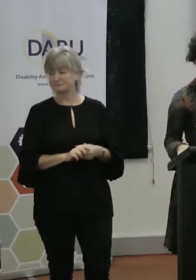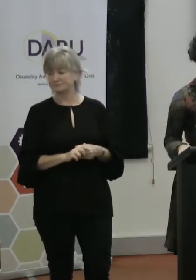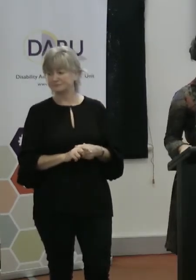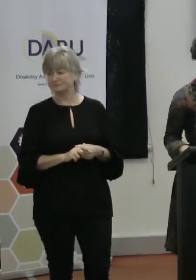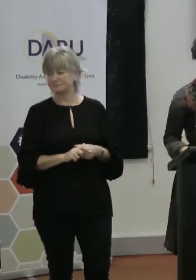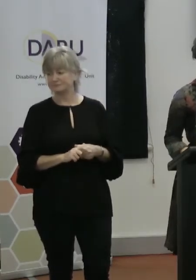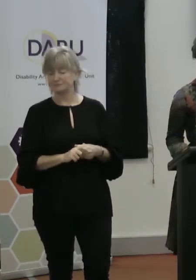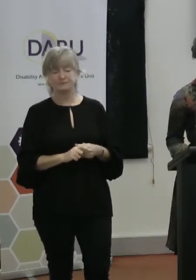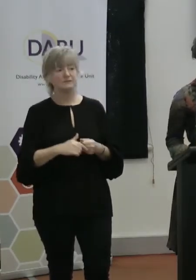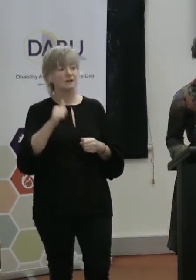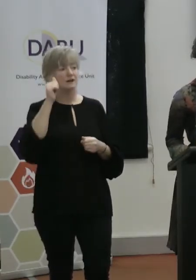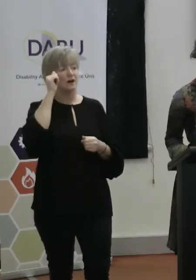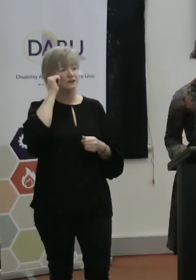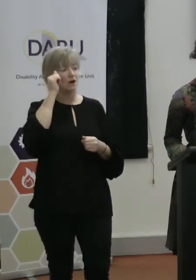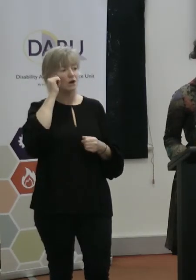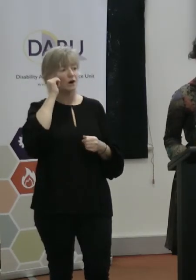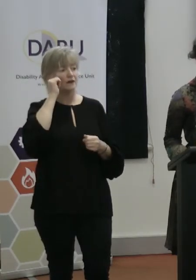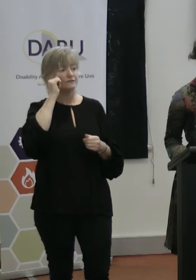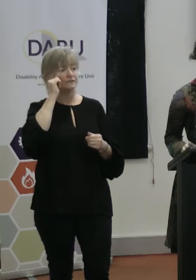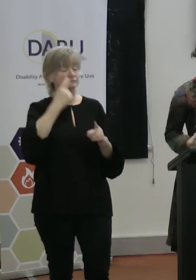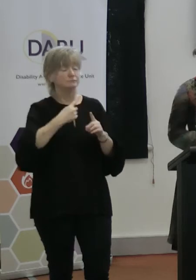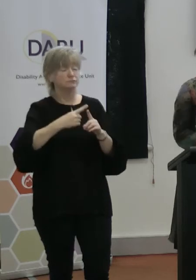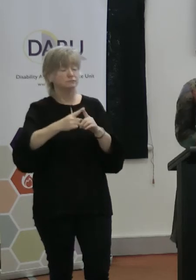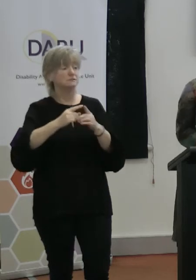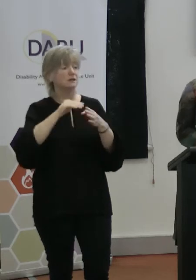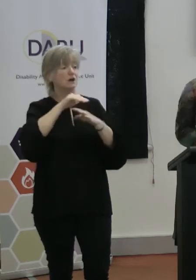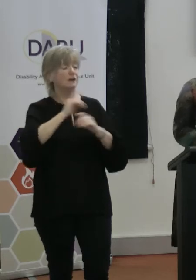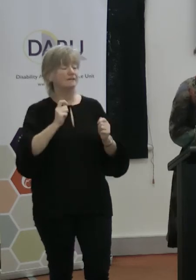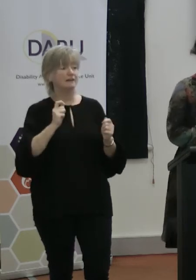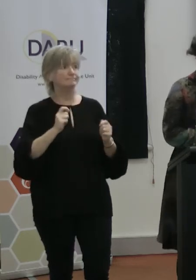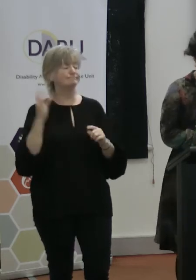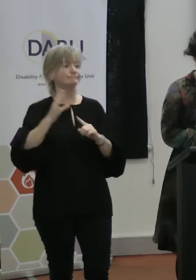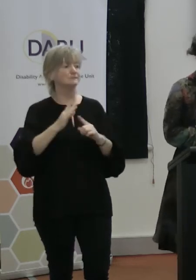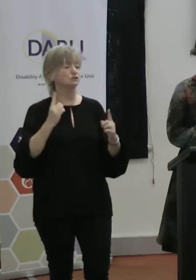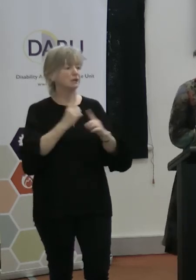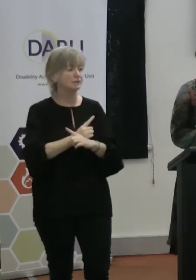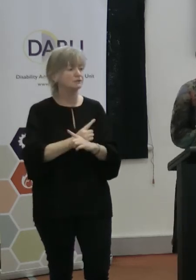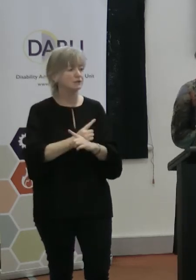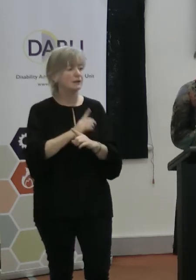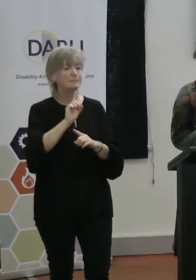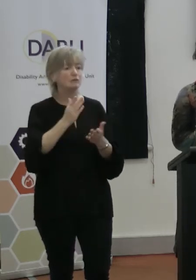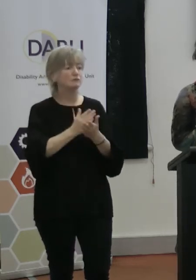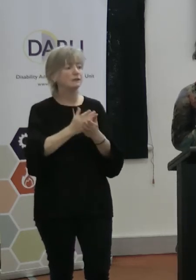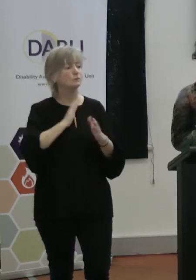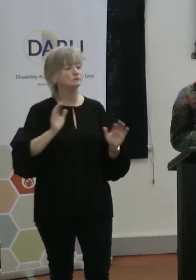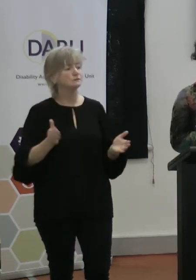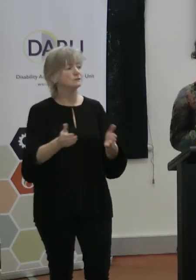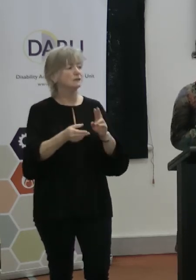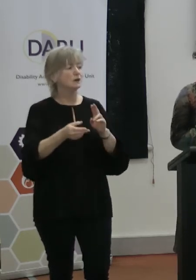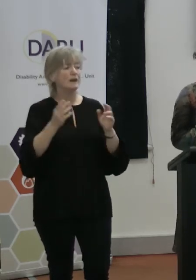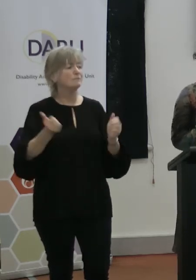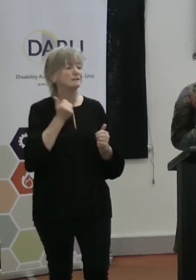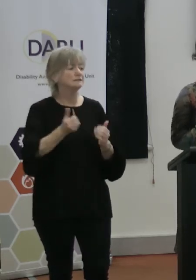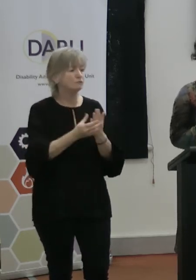So I know I've flown through what is quite a significant change, but I would really encourage you, we do have a lot of